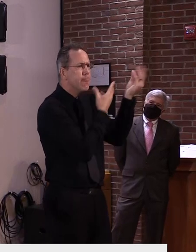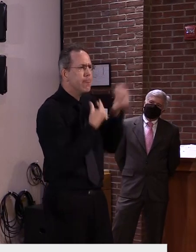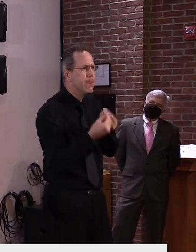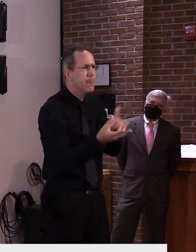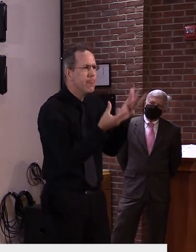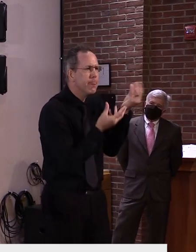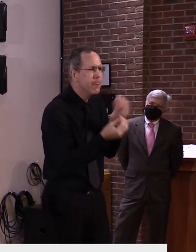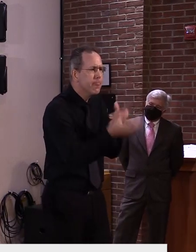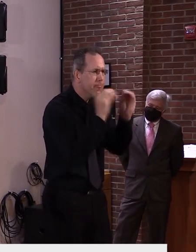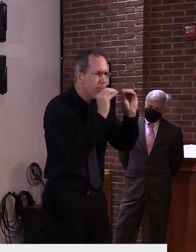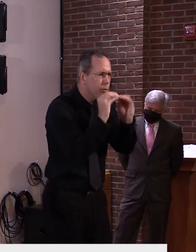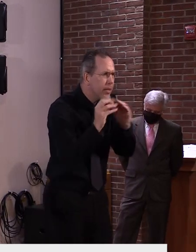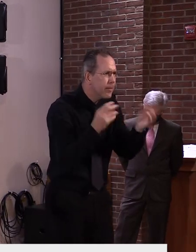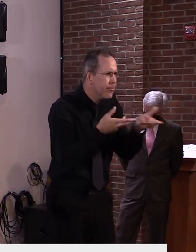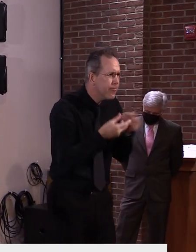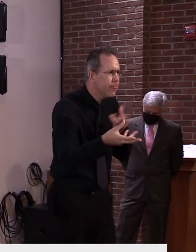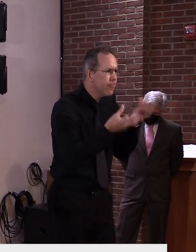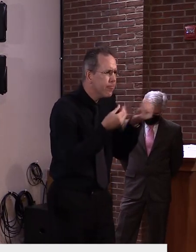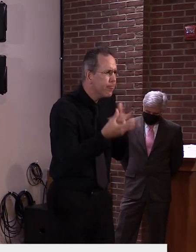reassure them.